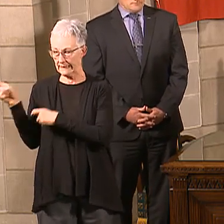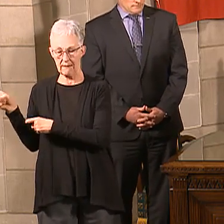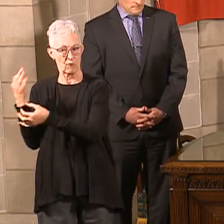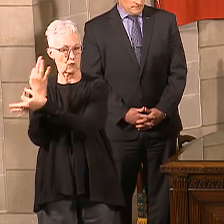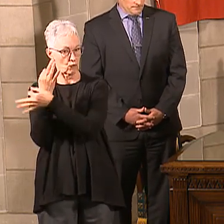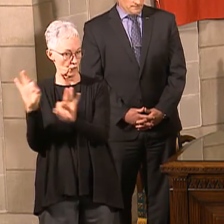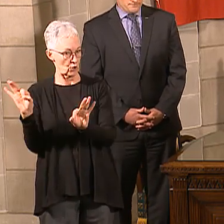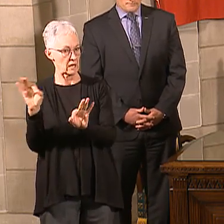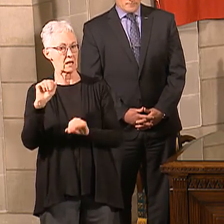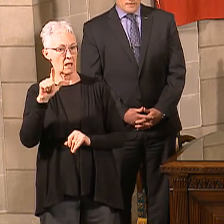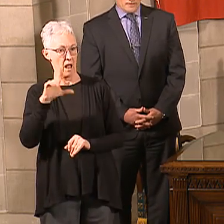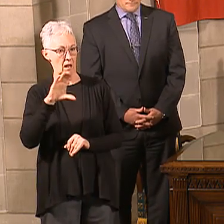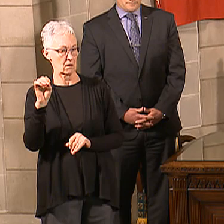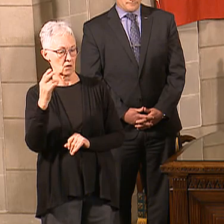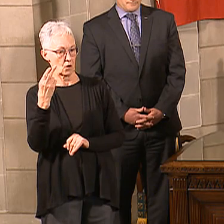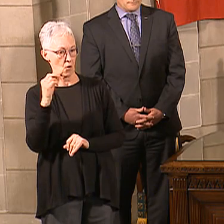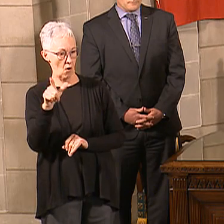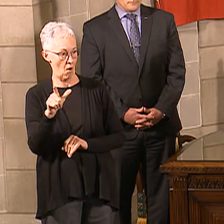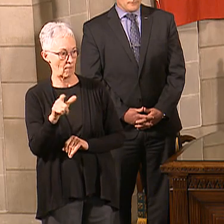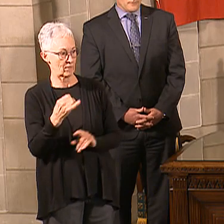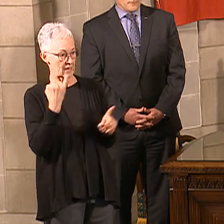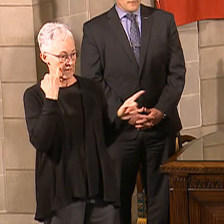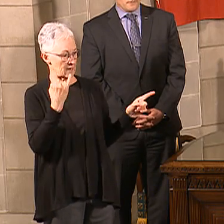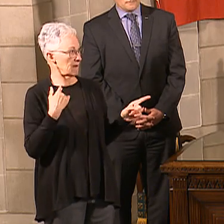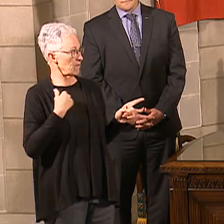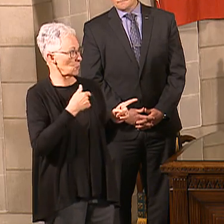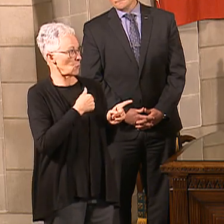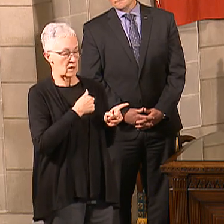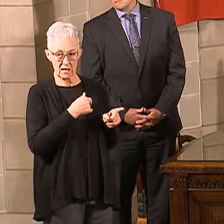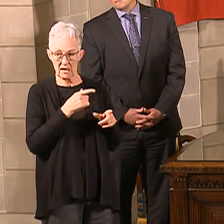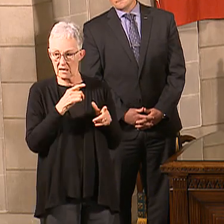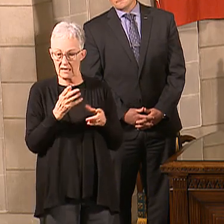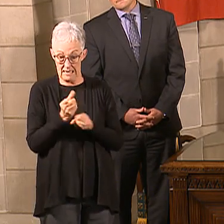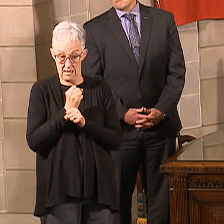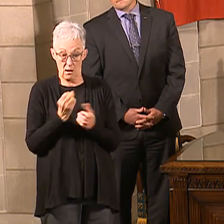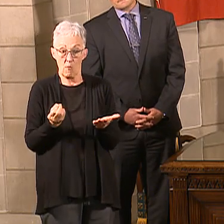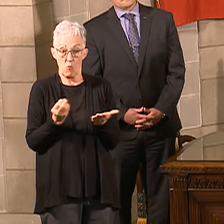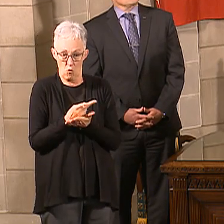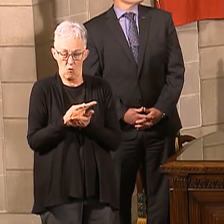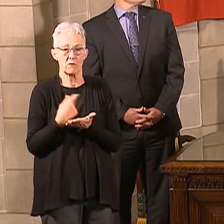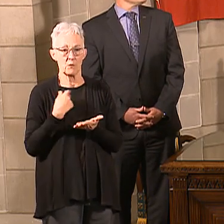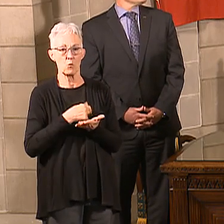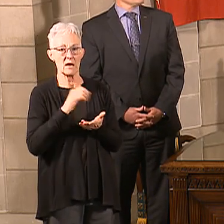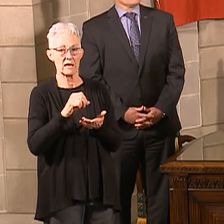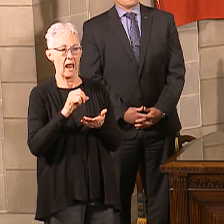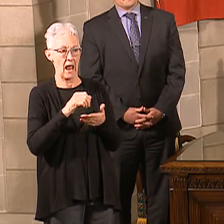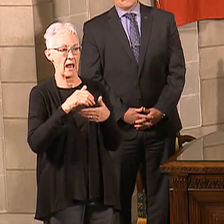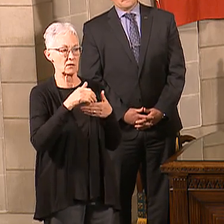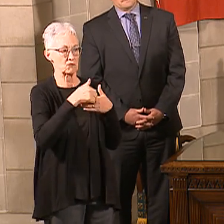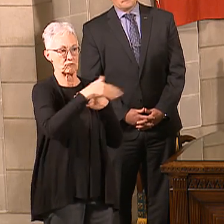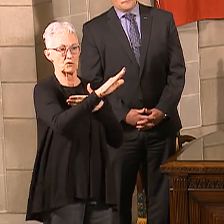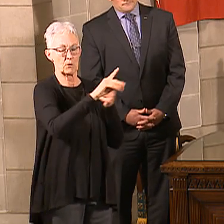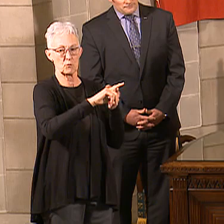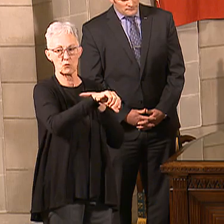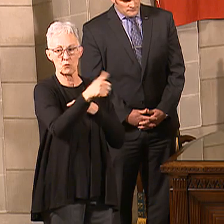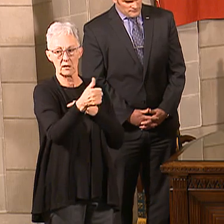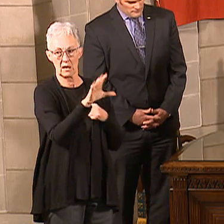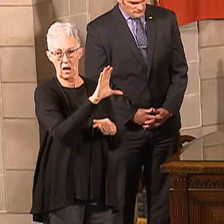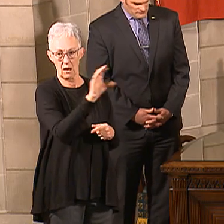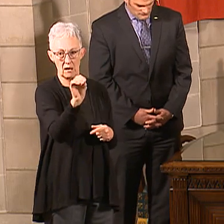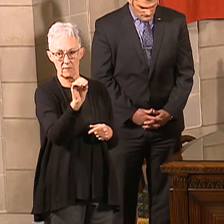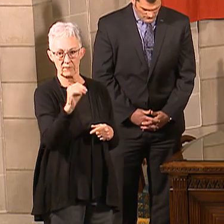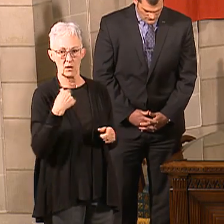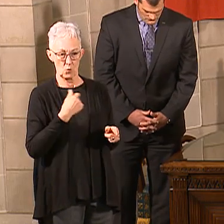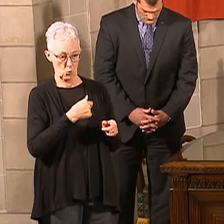And if we can't get that product approved, we'll ship it from Nebraska there as well. So really, this is really going to help. We produce 55 million gallons of